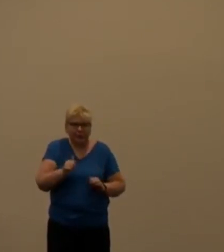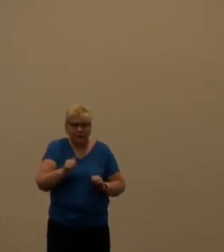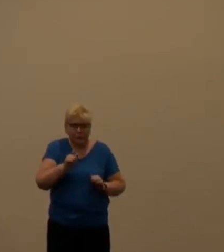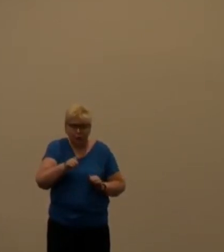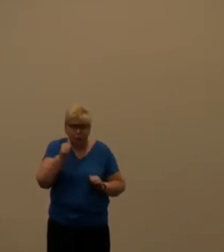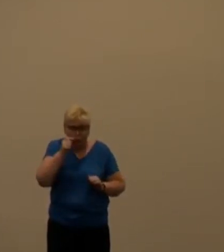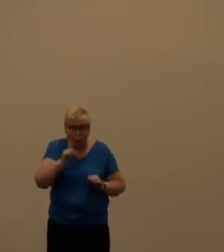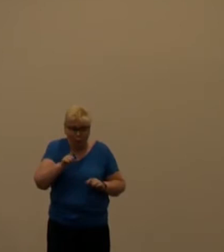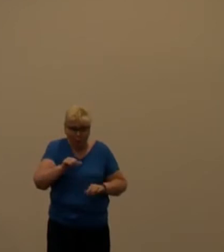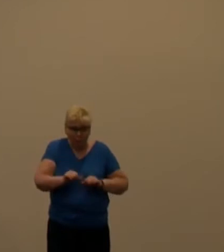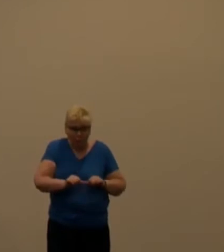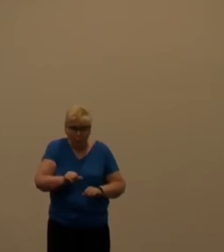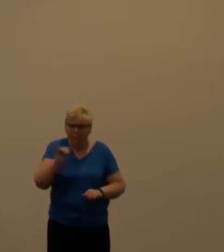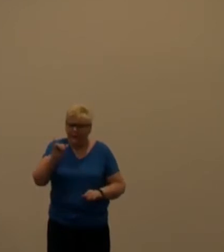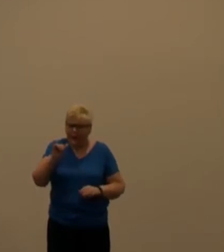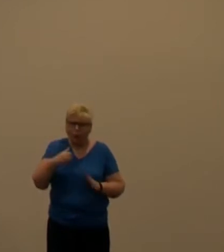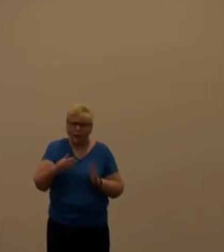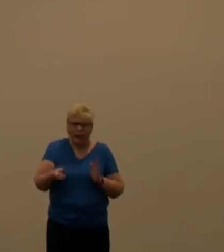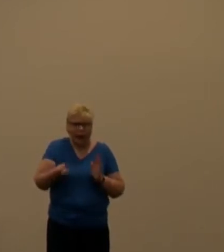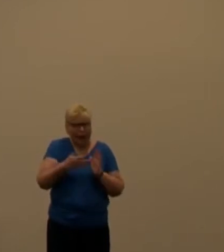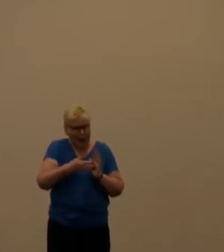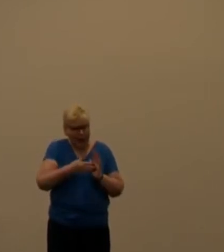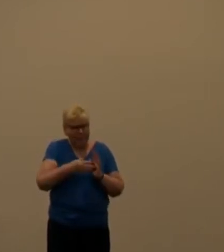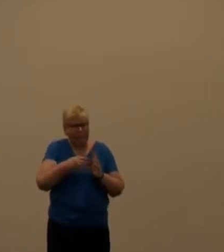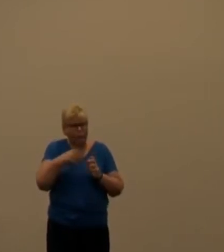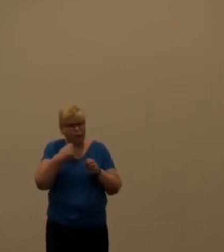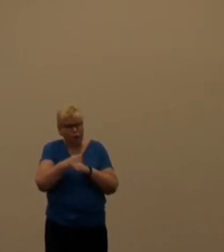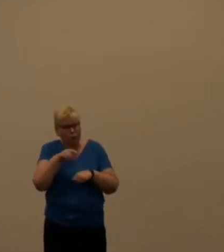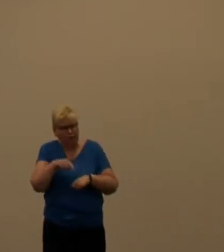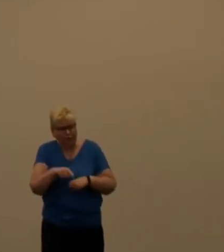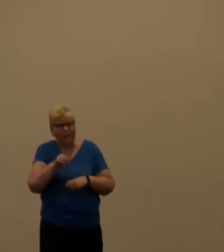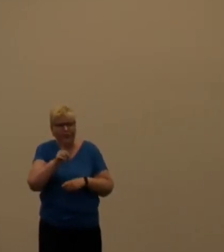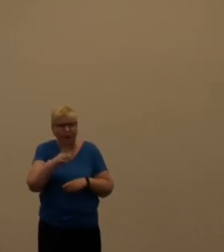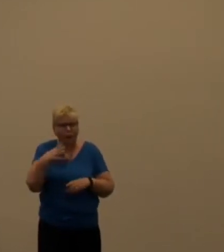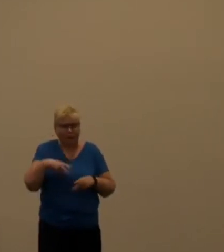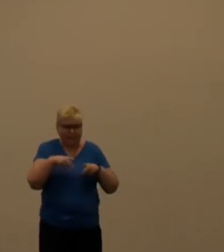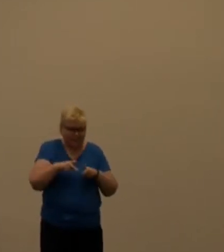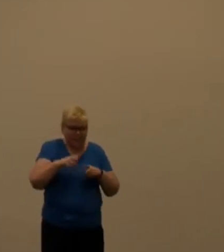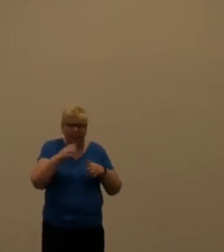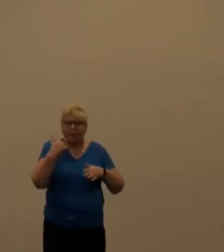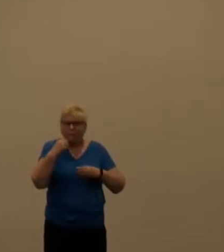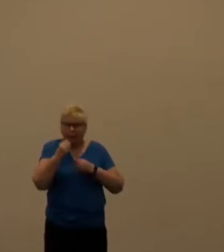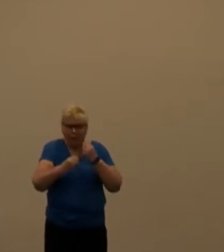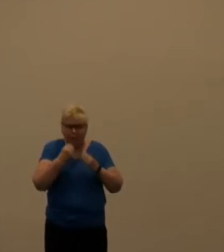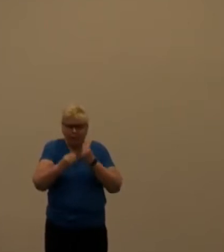your process is? Yeah, we add this and do that, and then we just need the system to actually fix it.